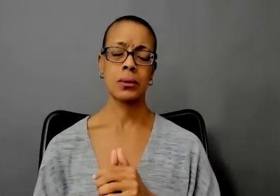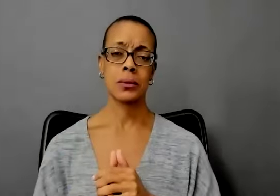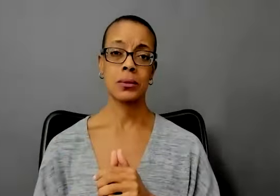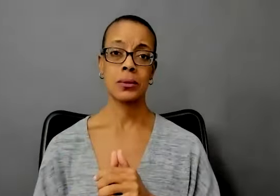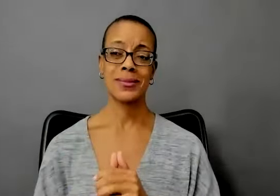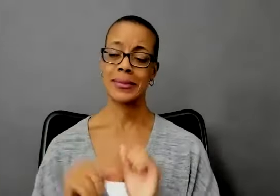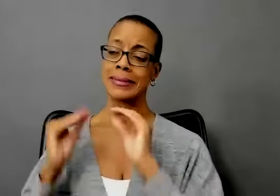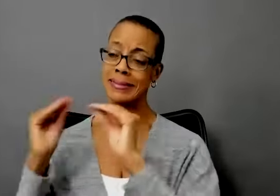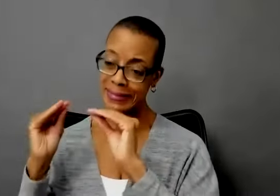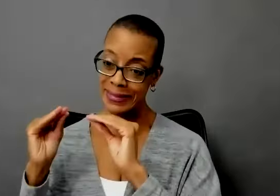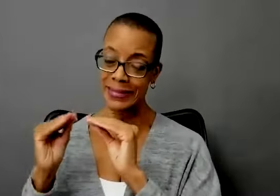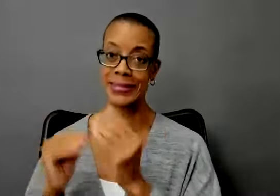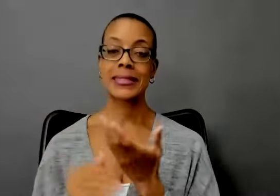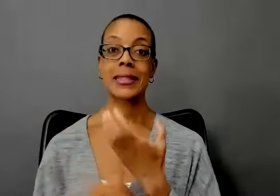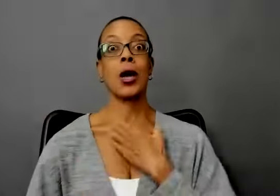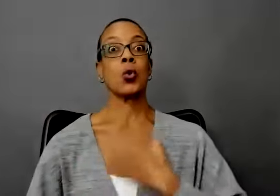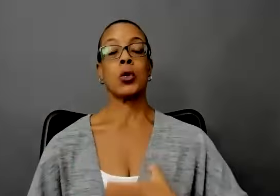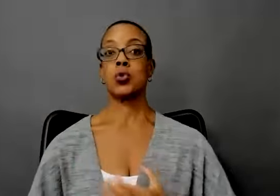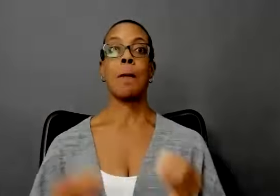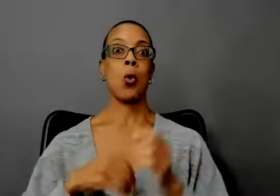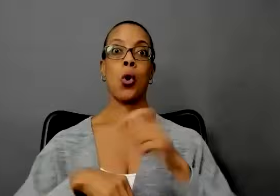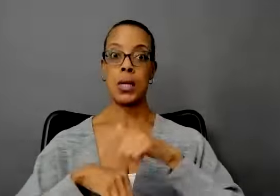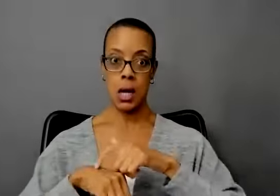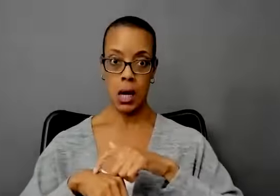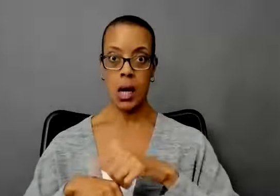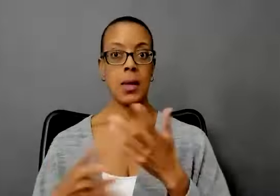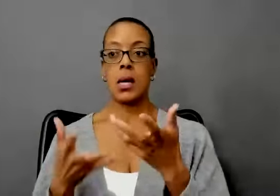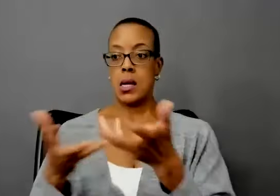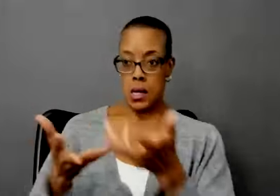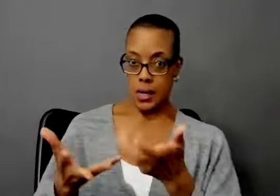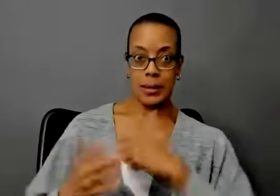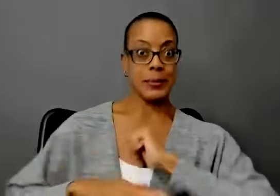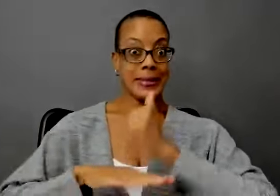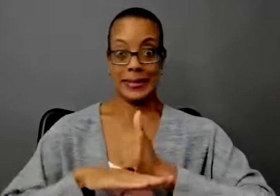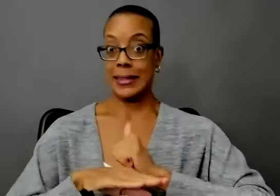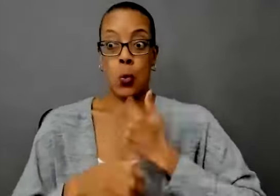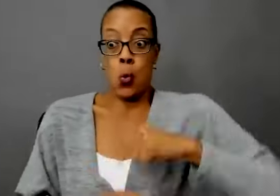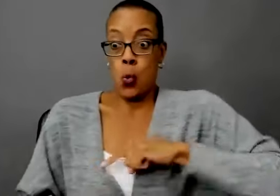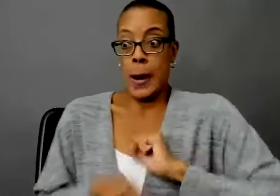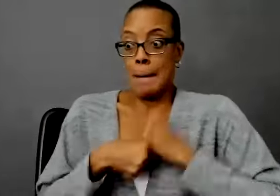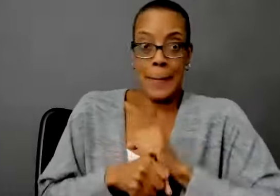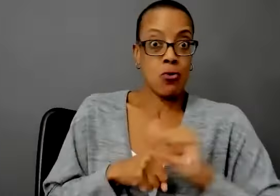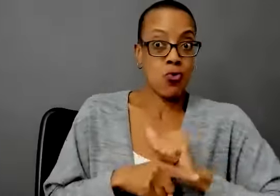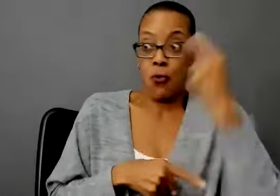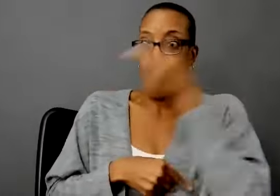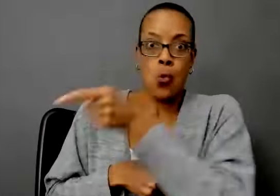like we had infinite time to sit down and be like, let us create a training for you, or help at least.